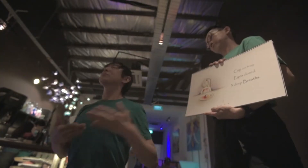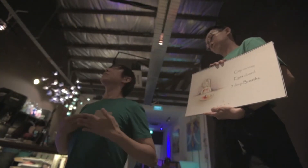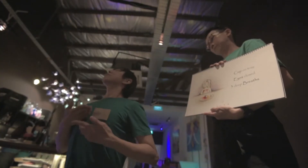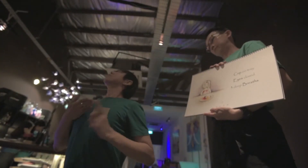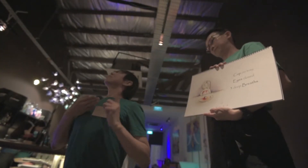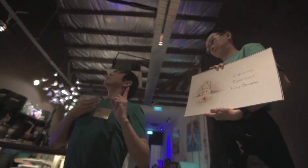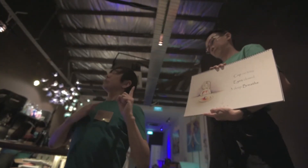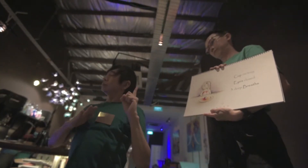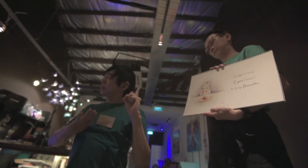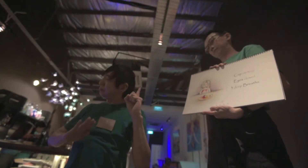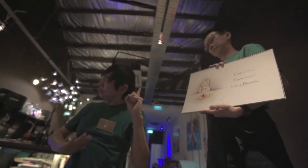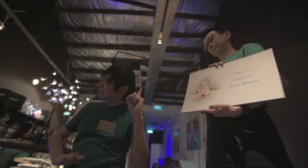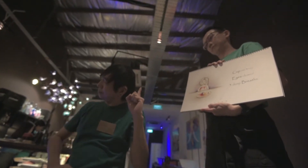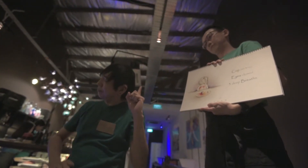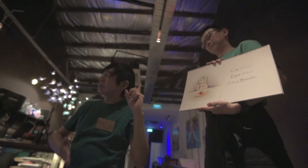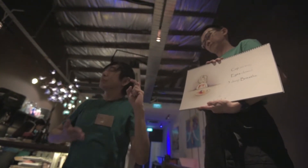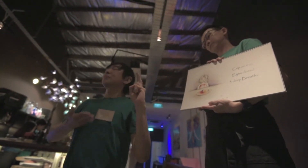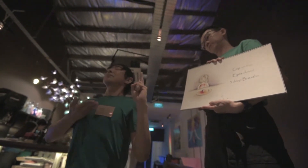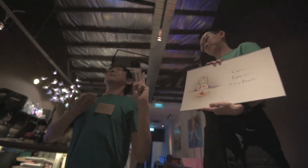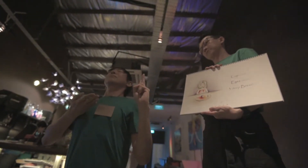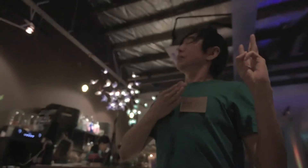I'm here